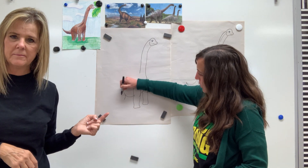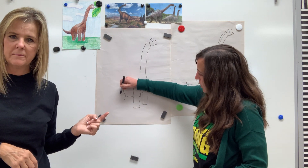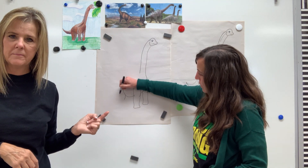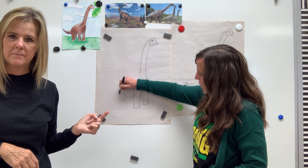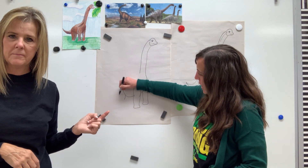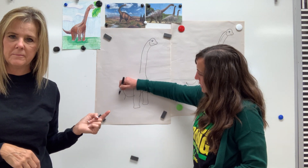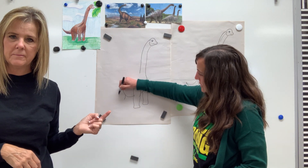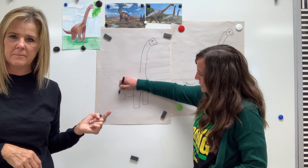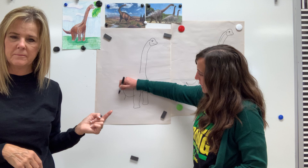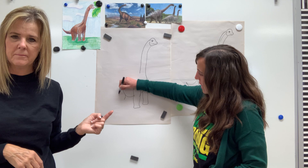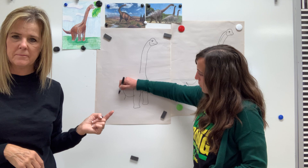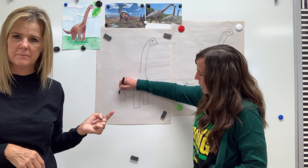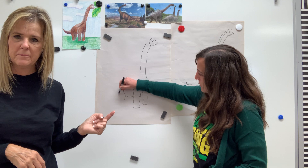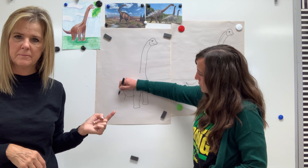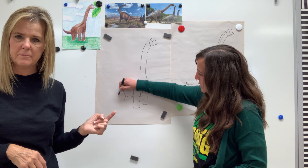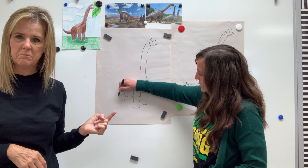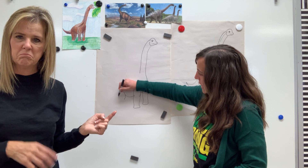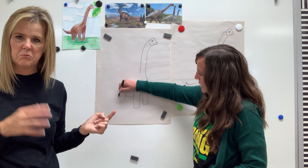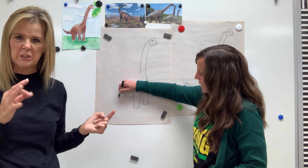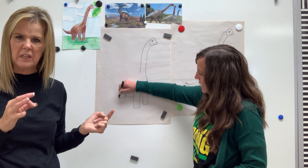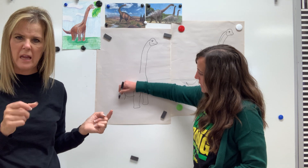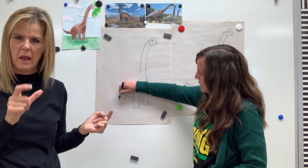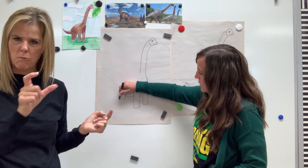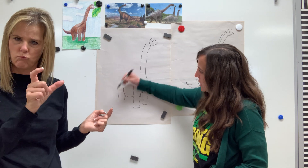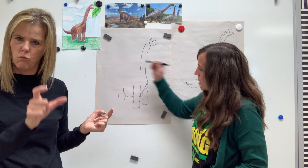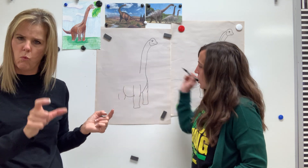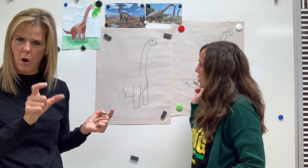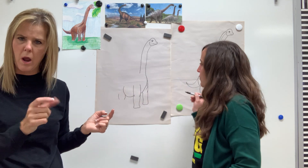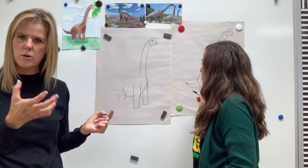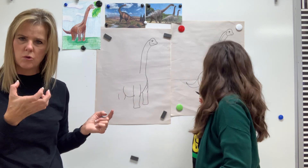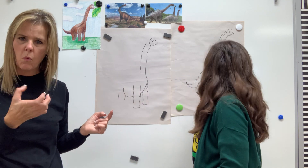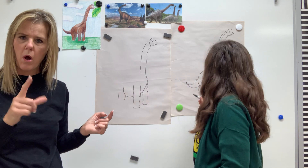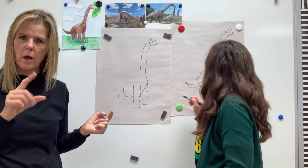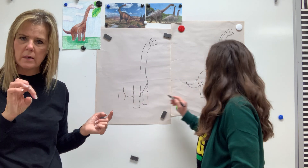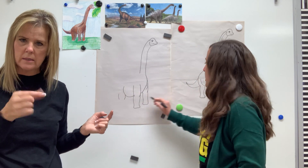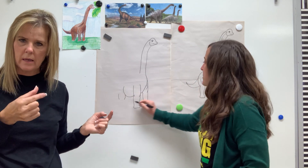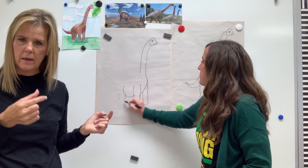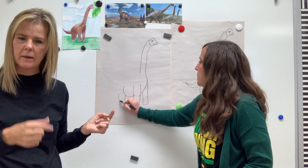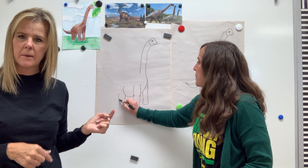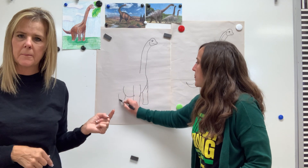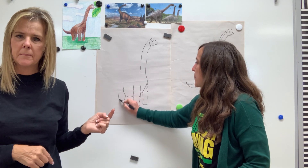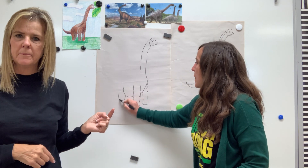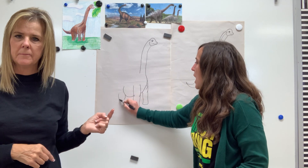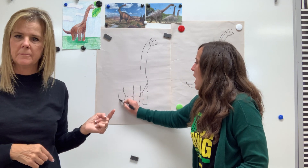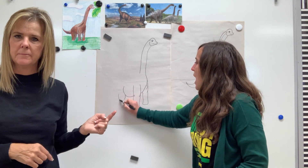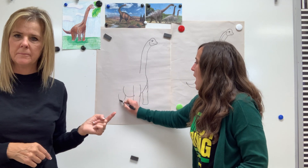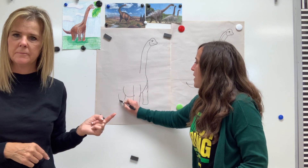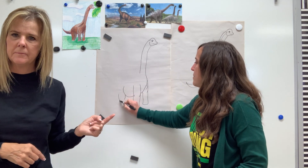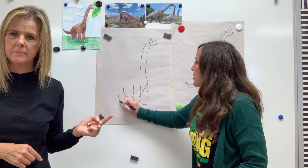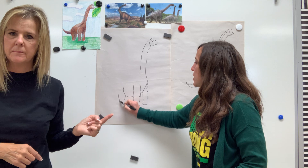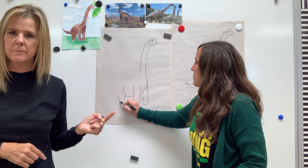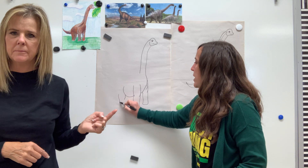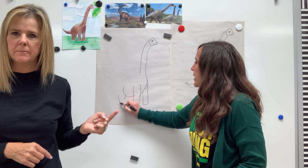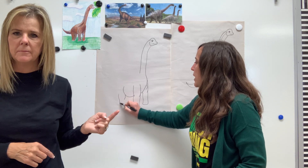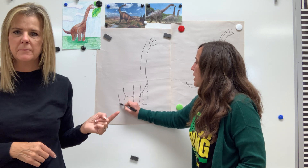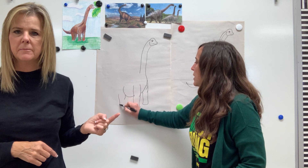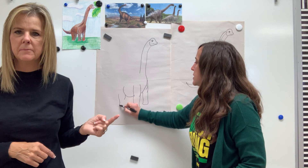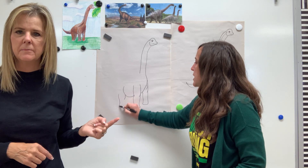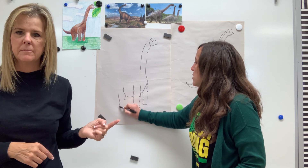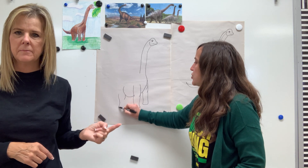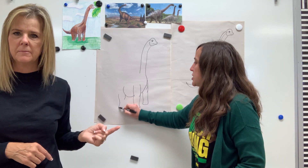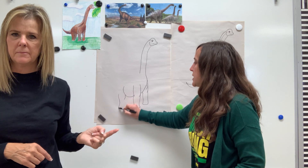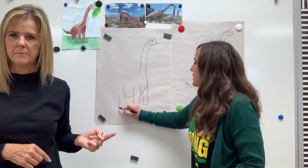And we're gonna go ahead and decide how wide we want his leg again. Curve for where his knee would be. And then we're gonna make